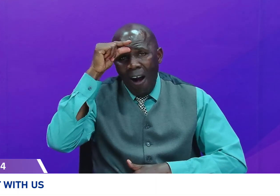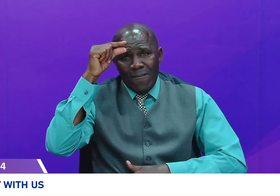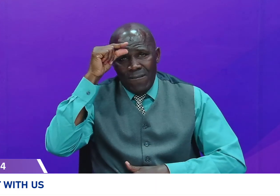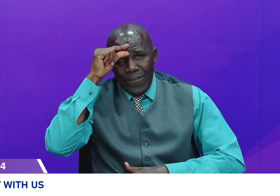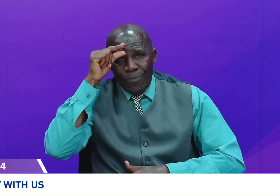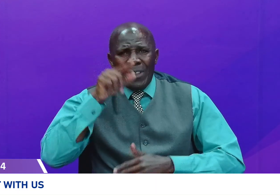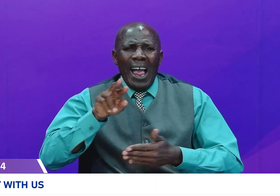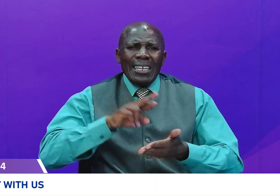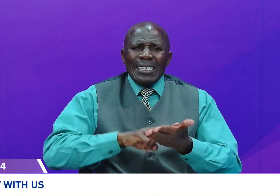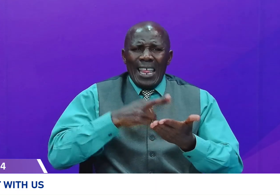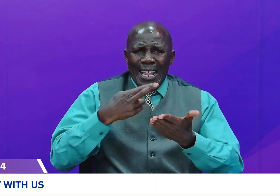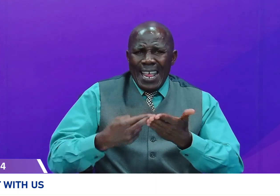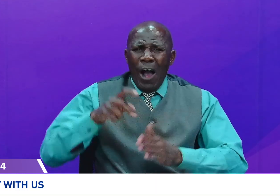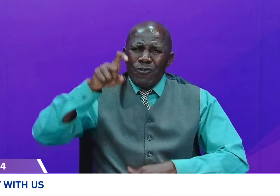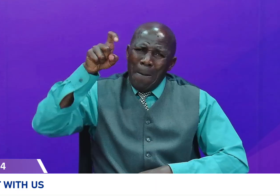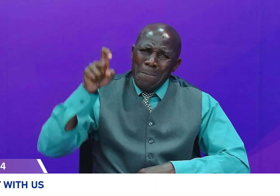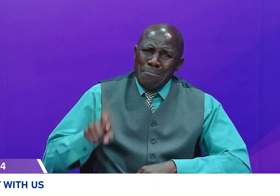to earn unaccounted for interest,